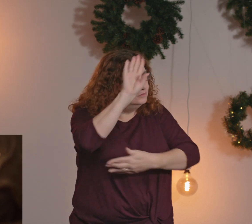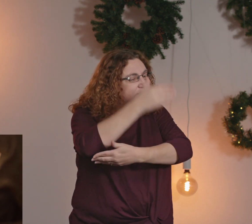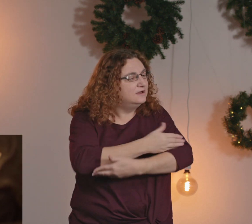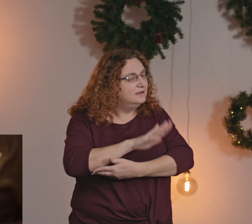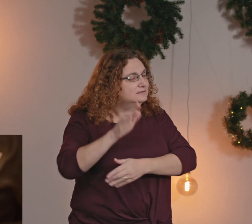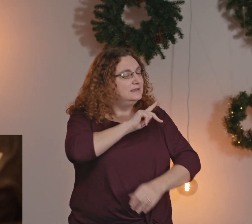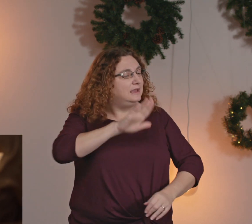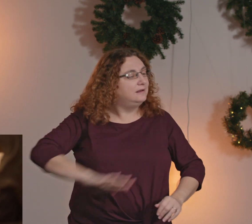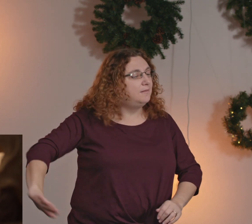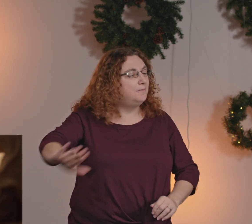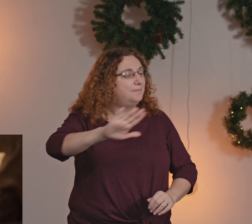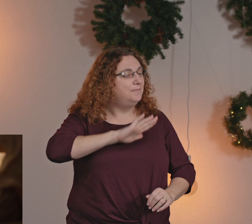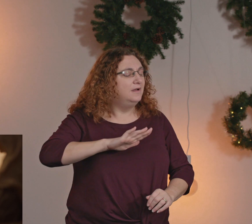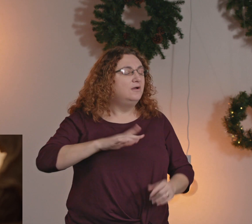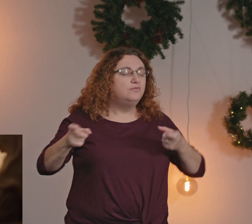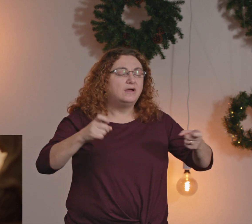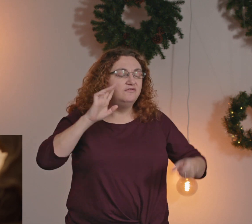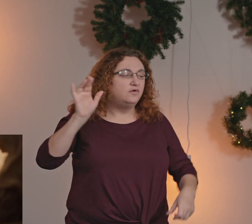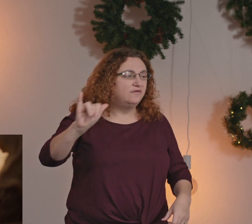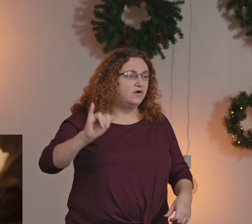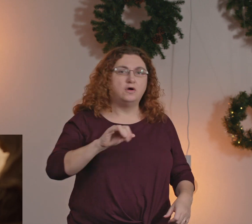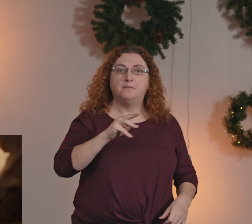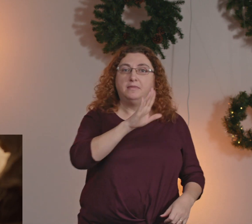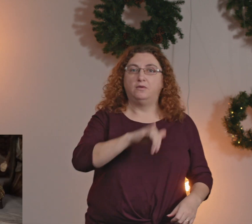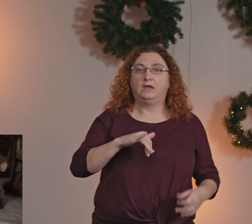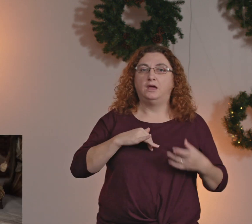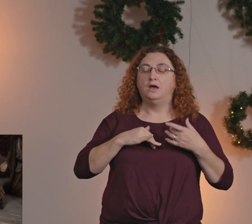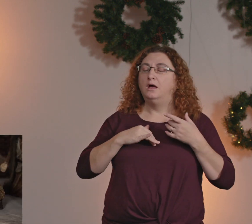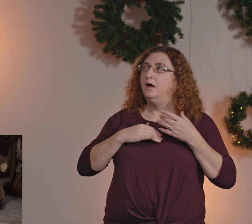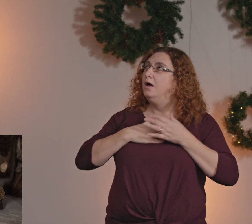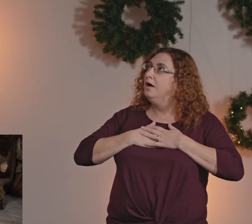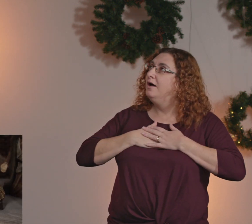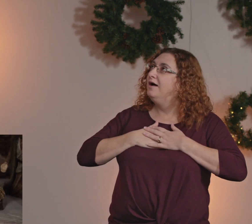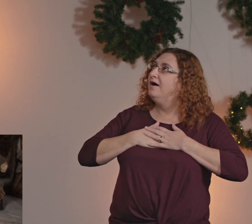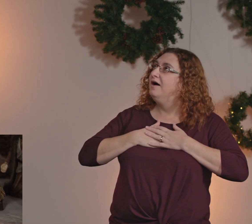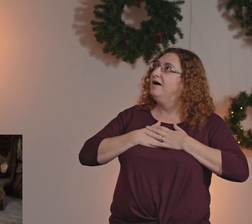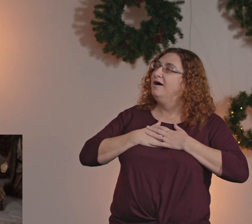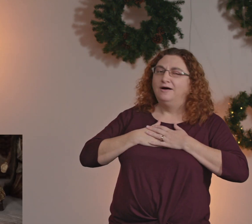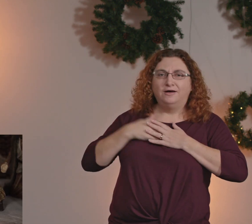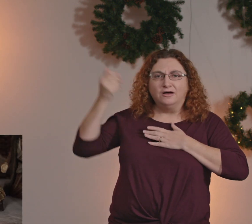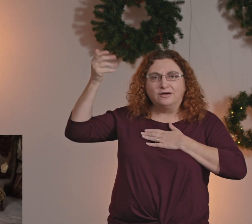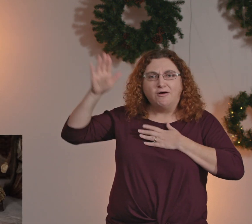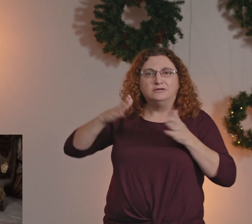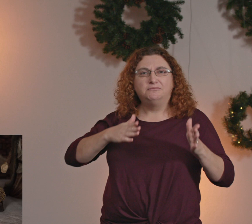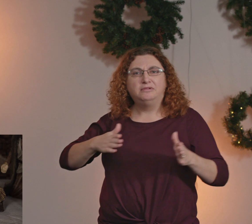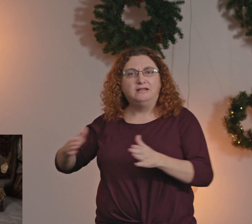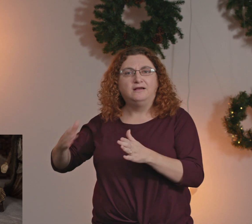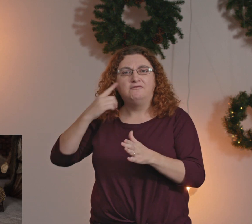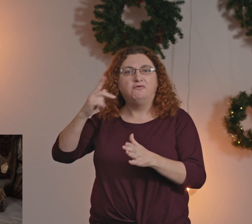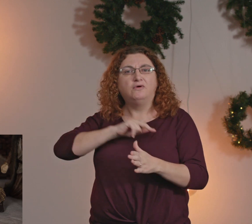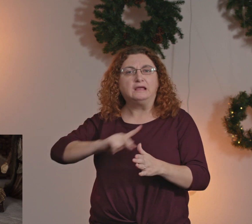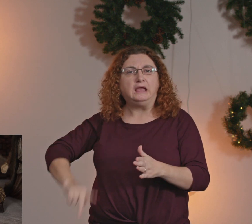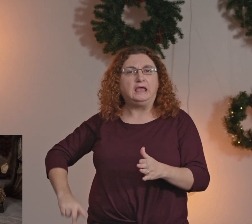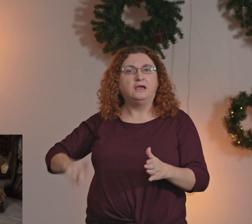will be no end to his reign." And Mary pondered these truths, that their plans for a king were finally